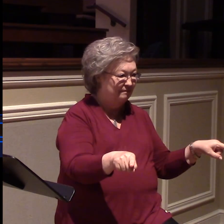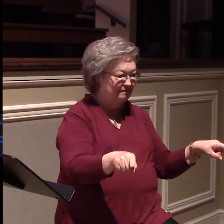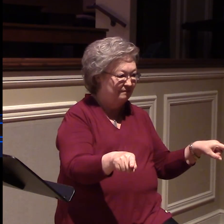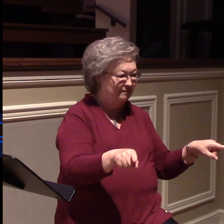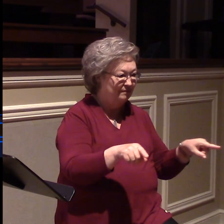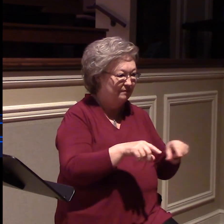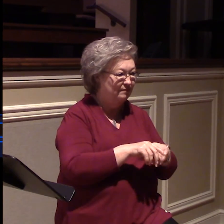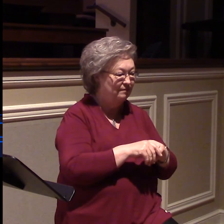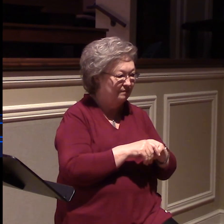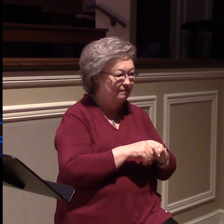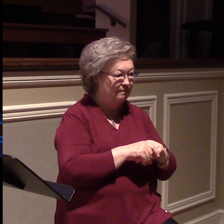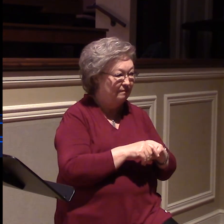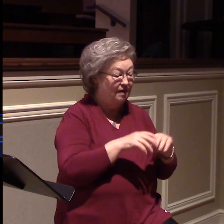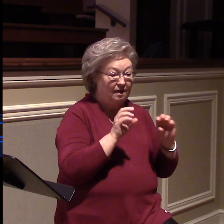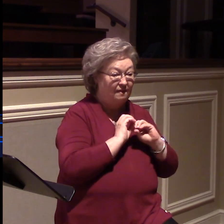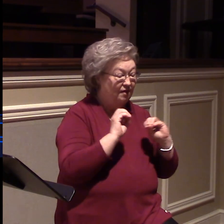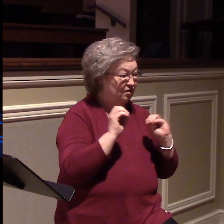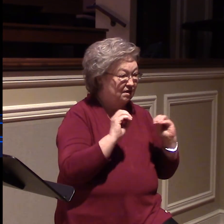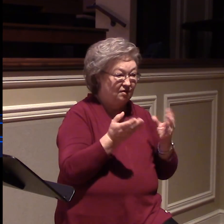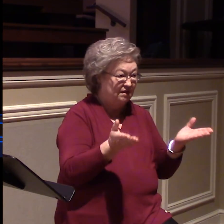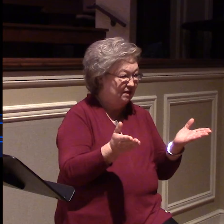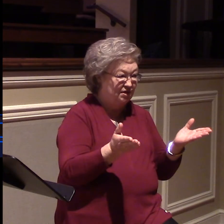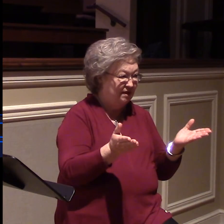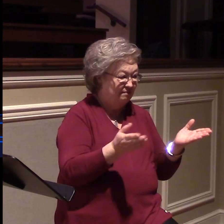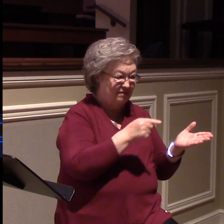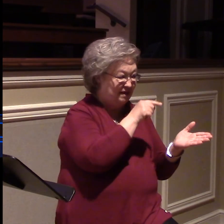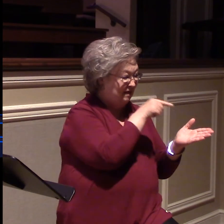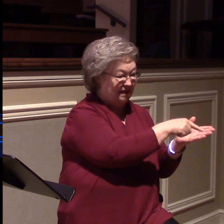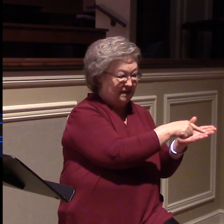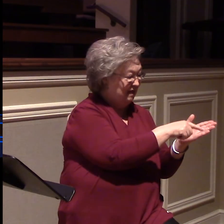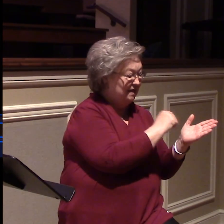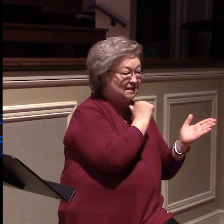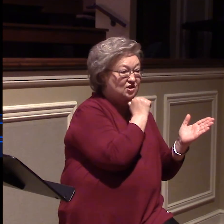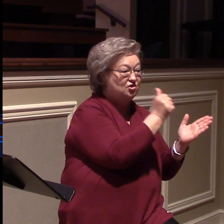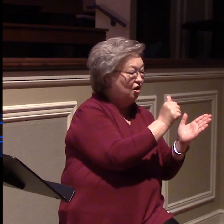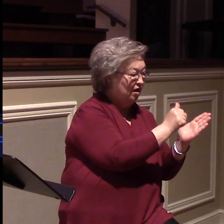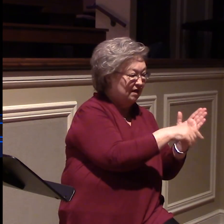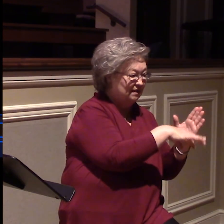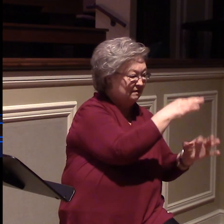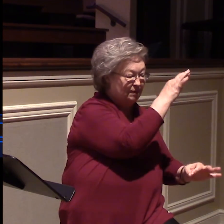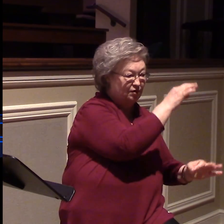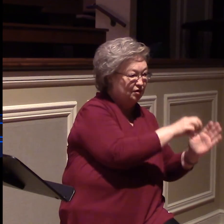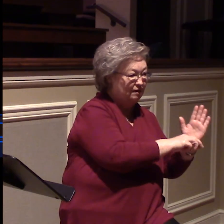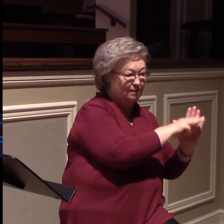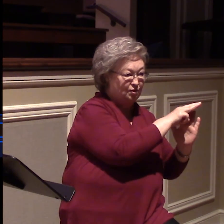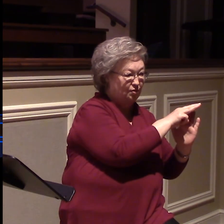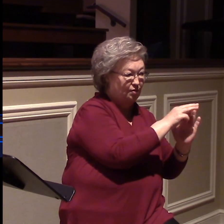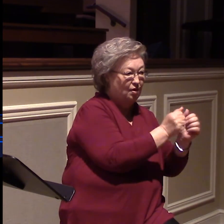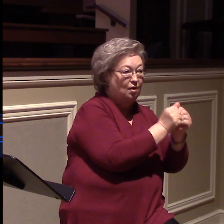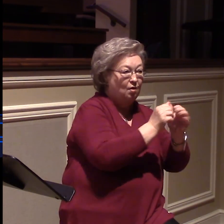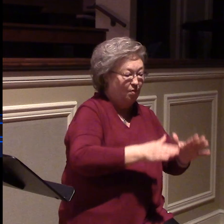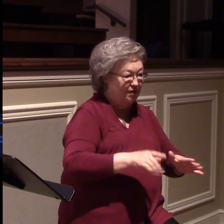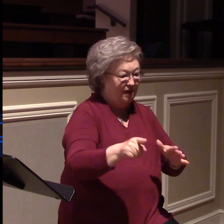There's no such thing as spiritual maturity and emotional immaturity. Place where your life of faith